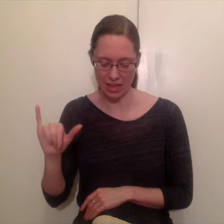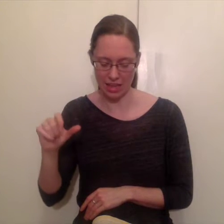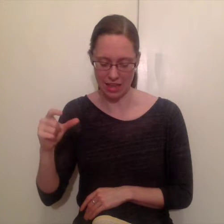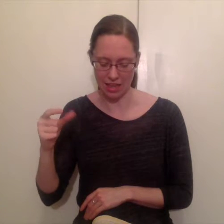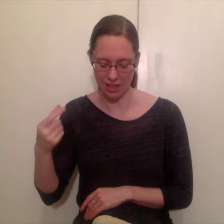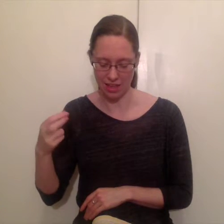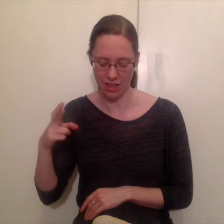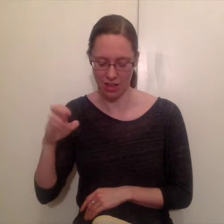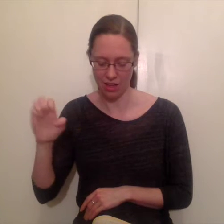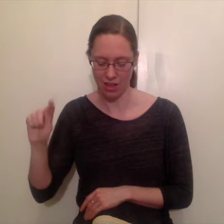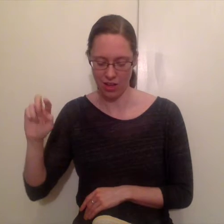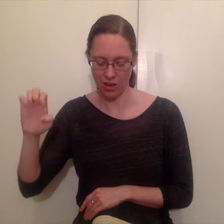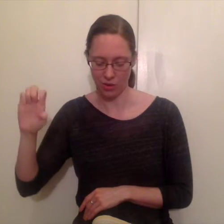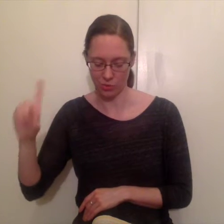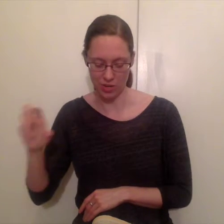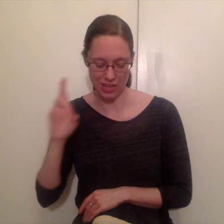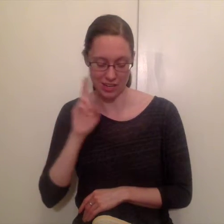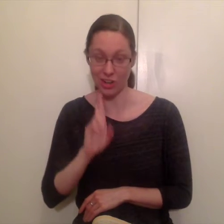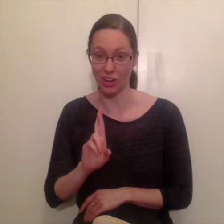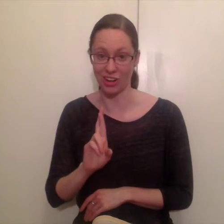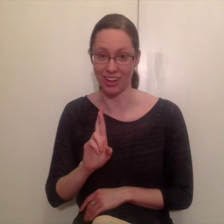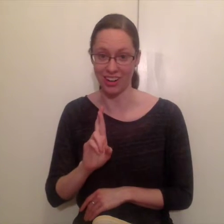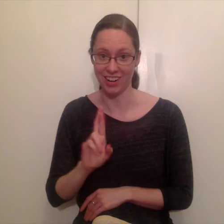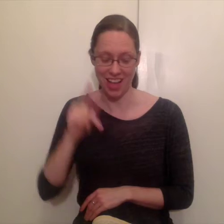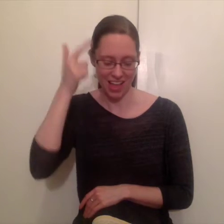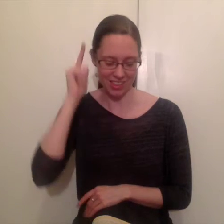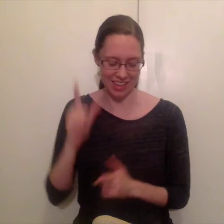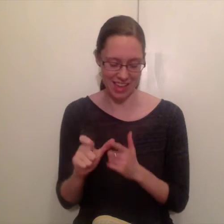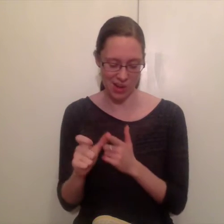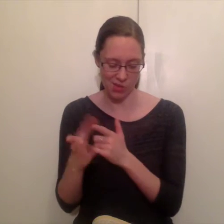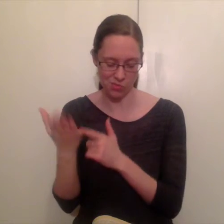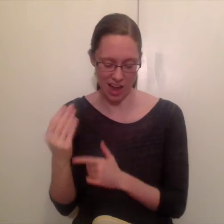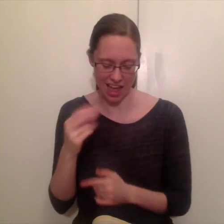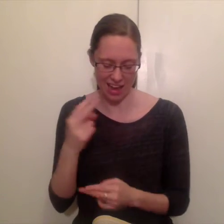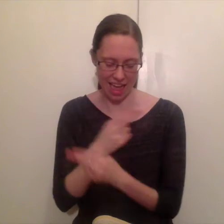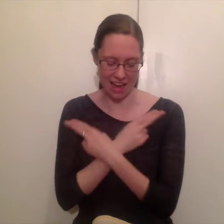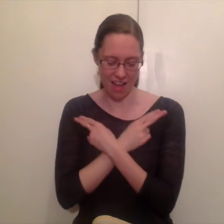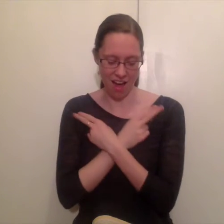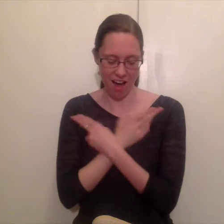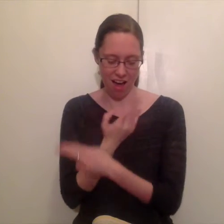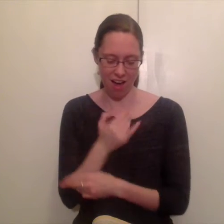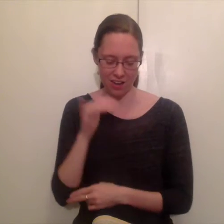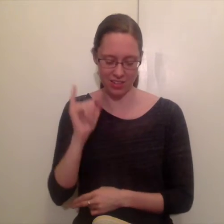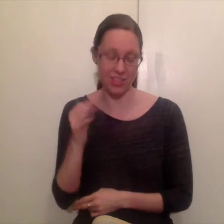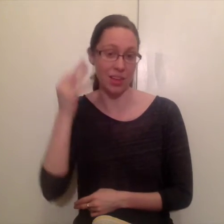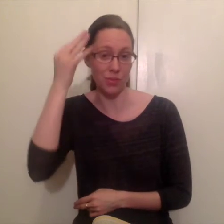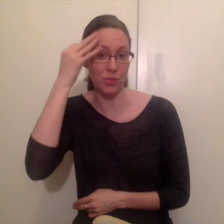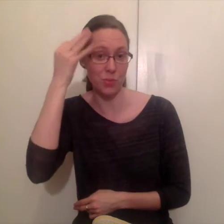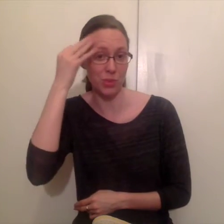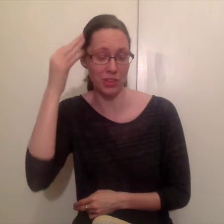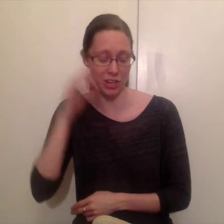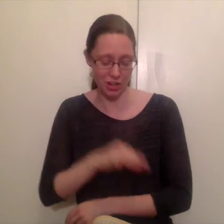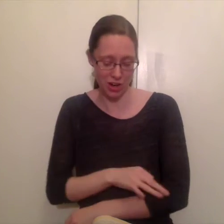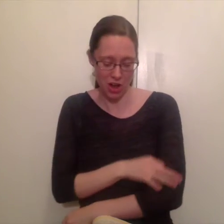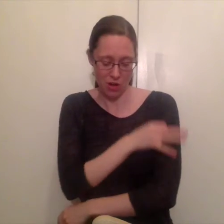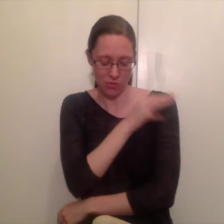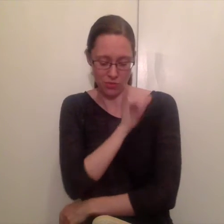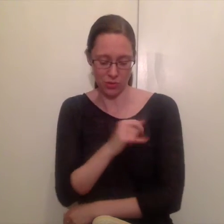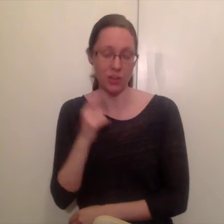whinny greeted her. Leah ran and hugged the familiar